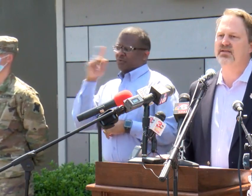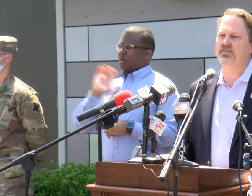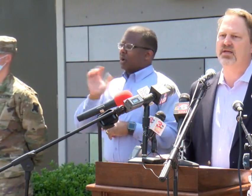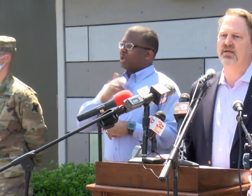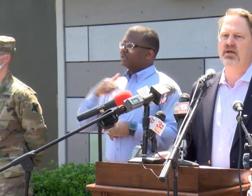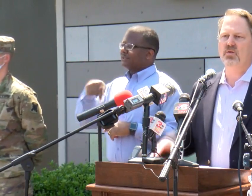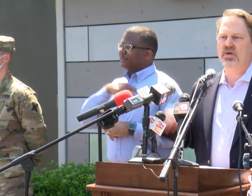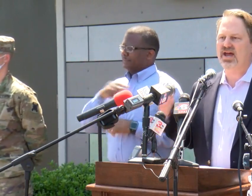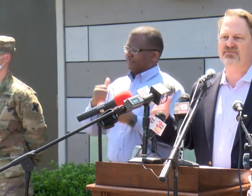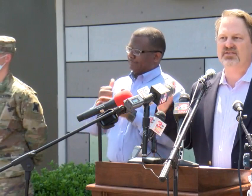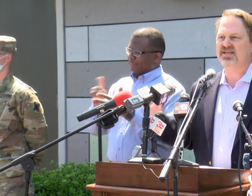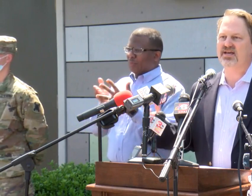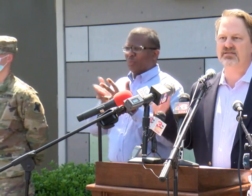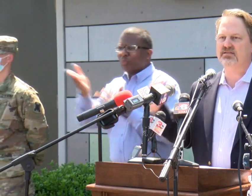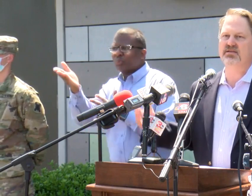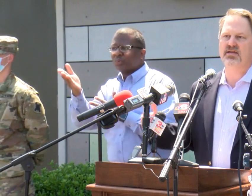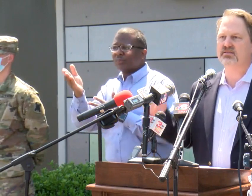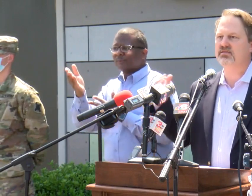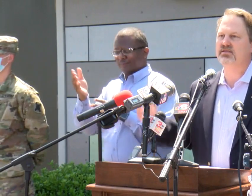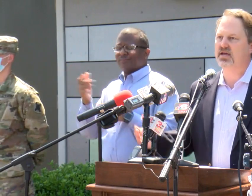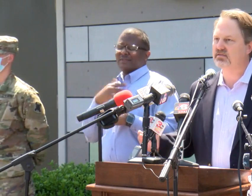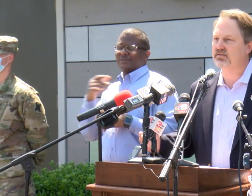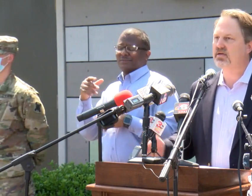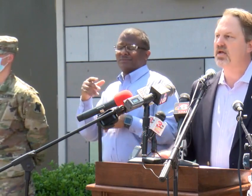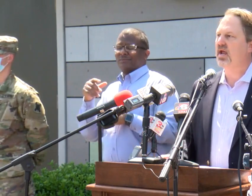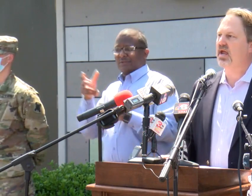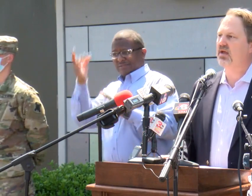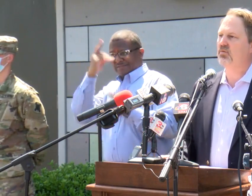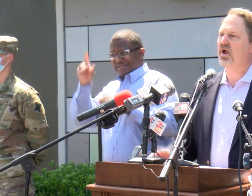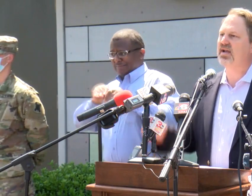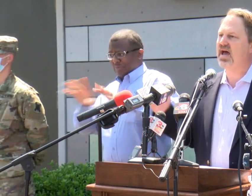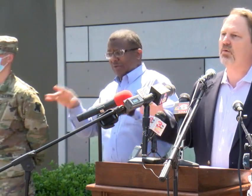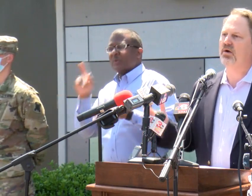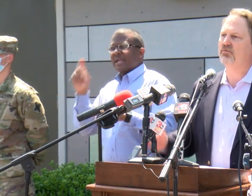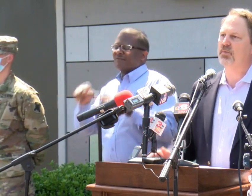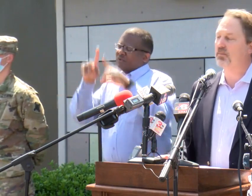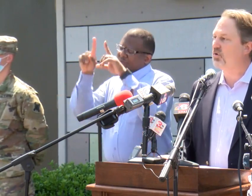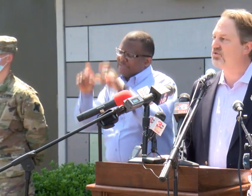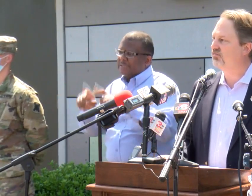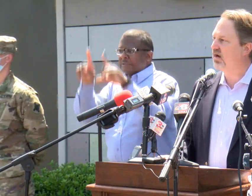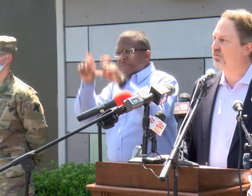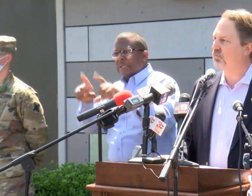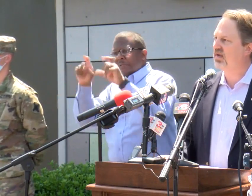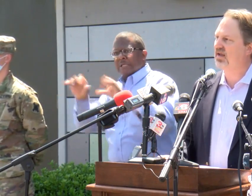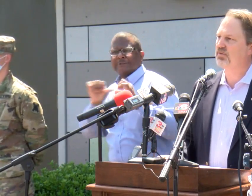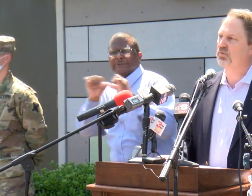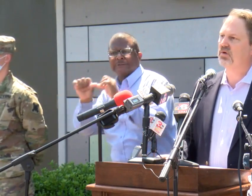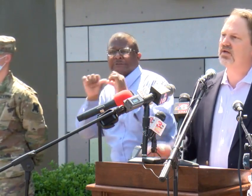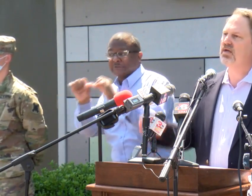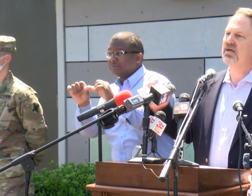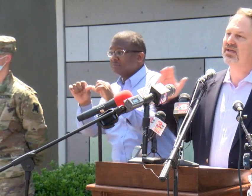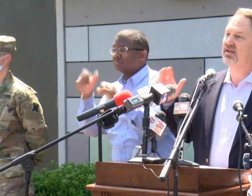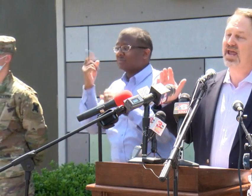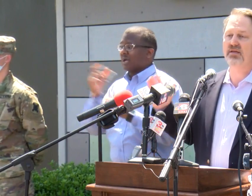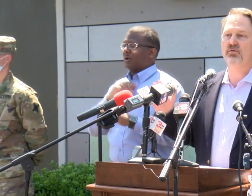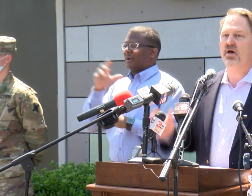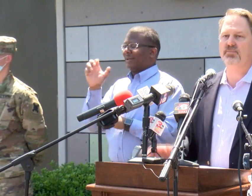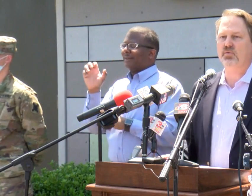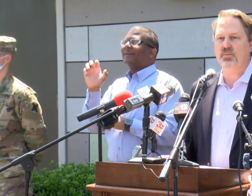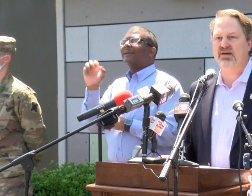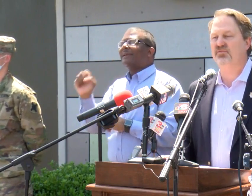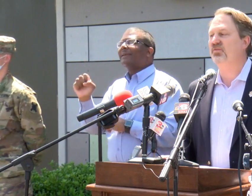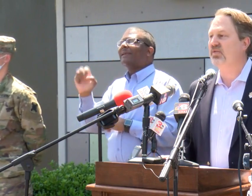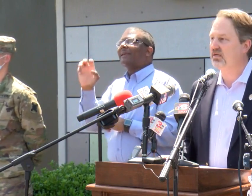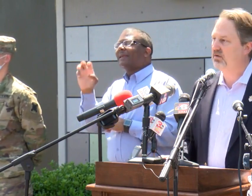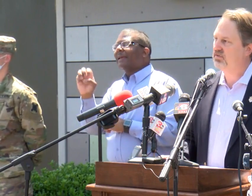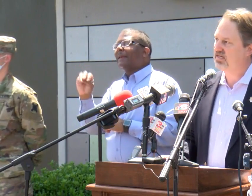viral pandemic, we have to test. And right now, our Emerging Viral Threat Laboratory can handle up